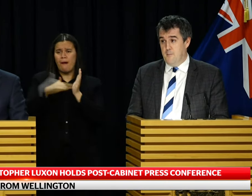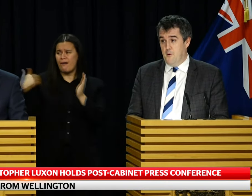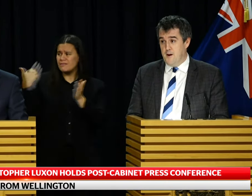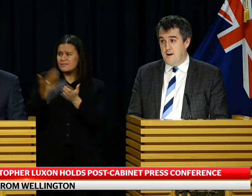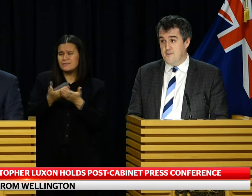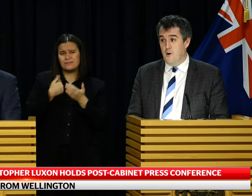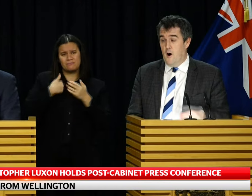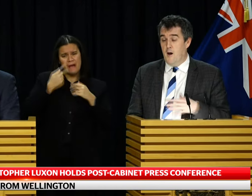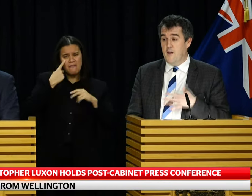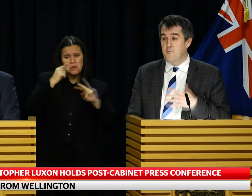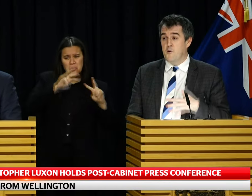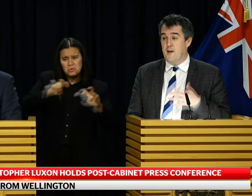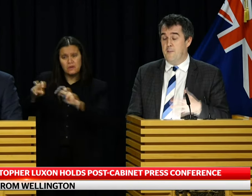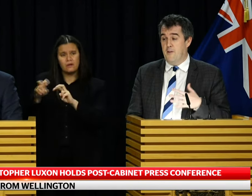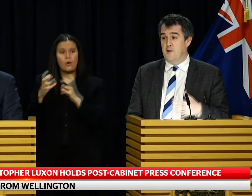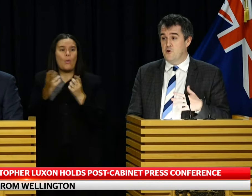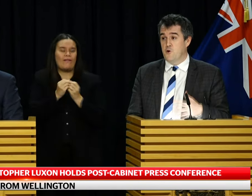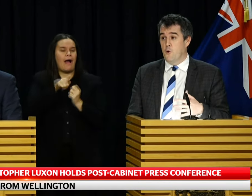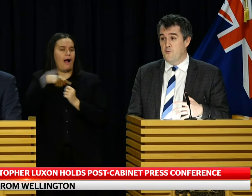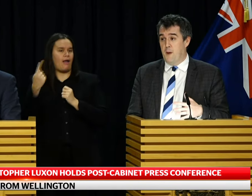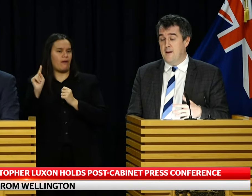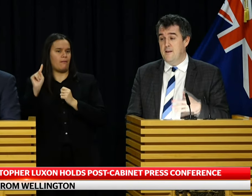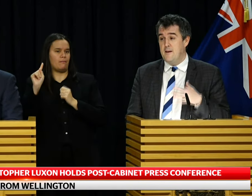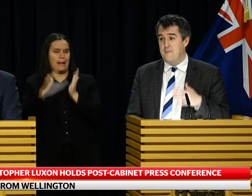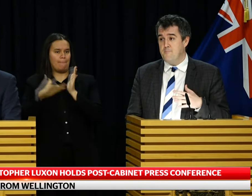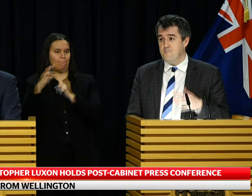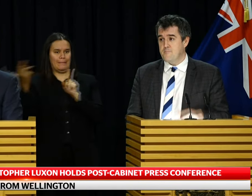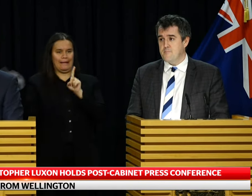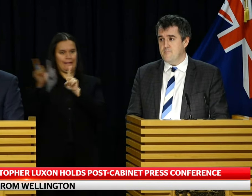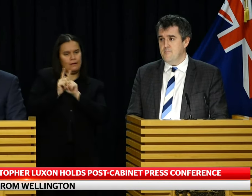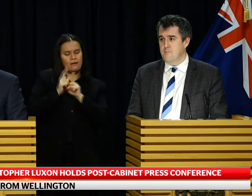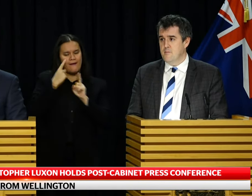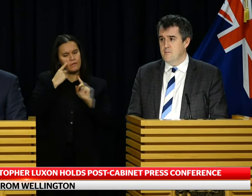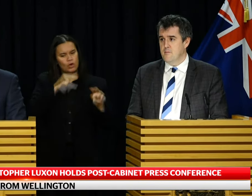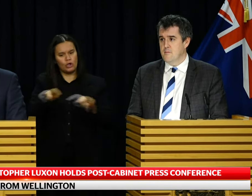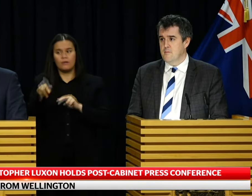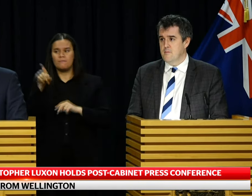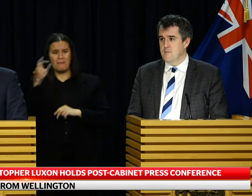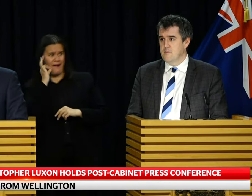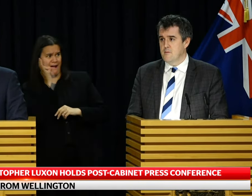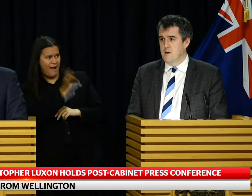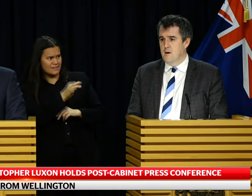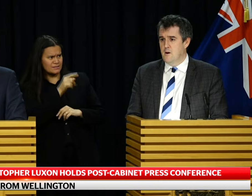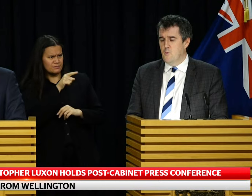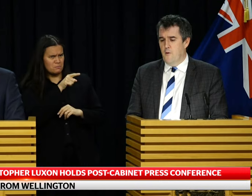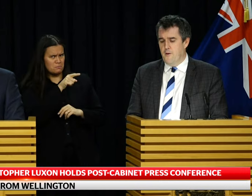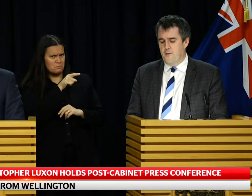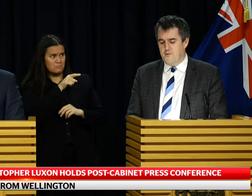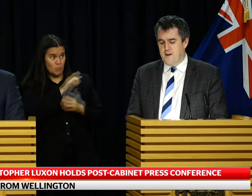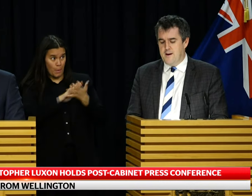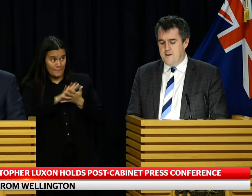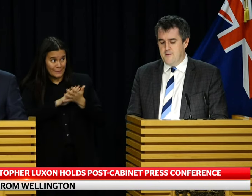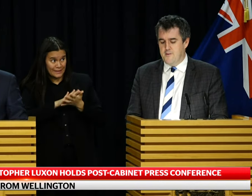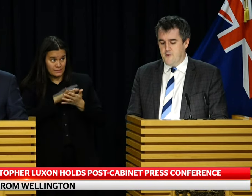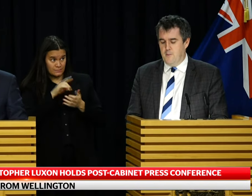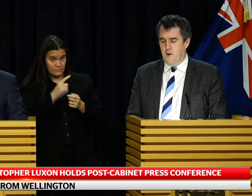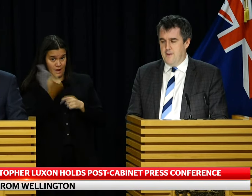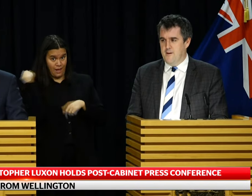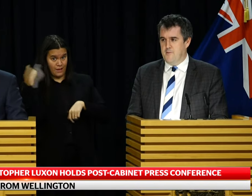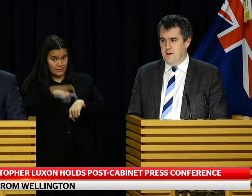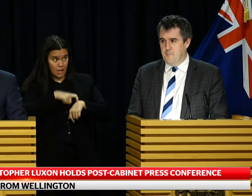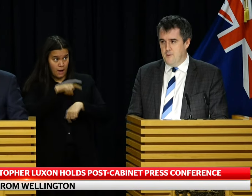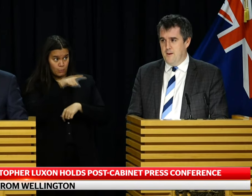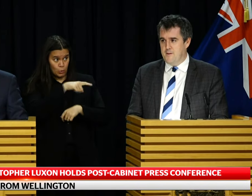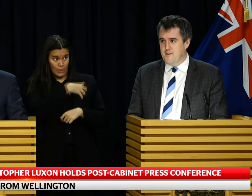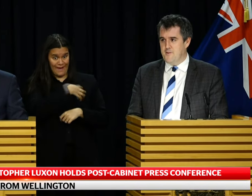alongside Tama Potaka. So I'll have more to say about that in due course. But by the last government was a failure, though. Well, the sustaining tenancies framework